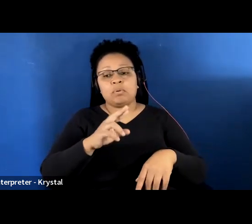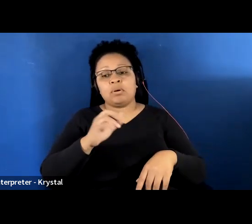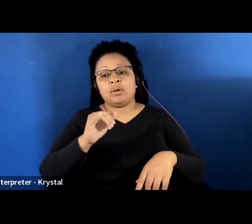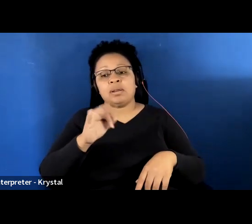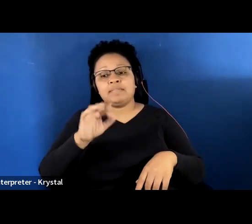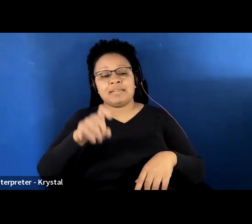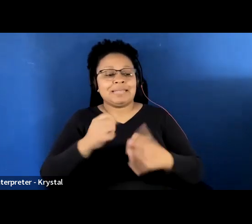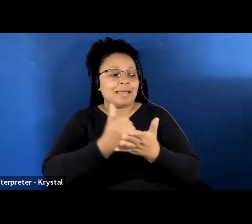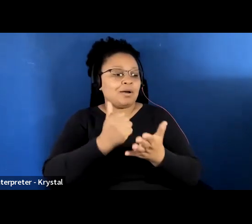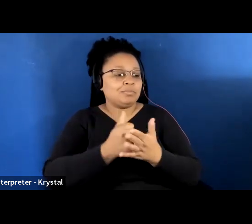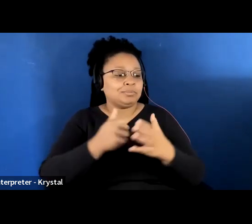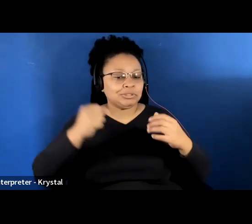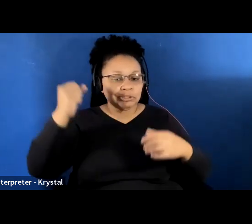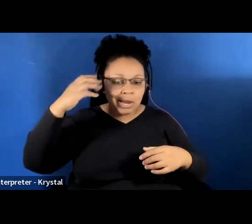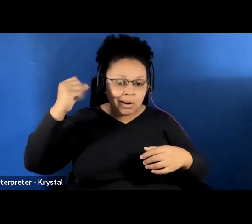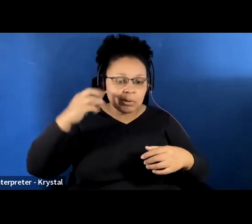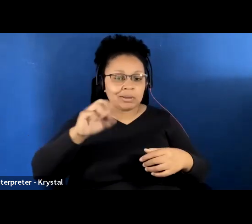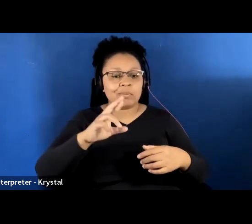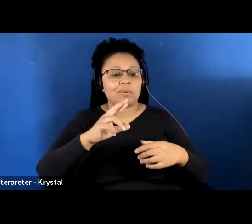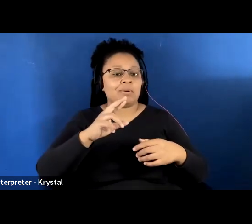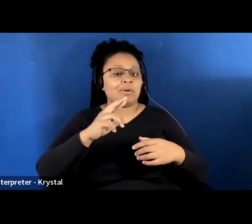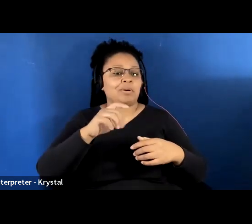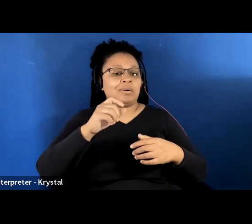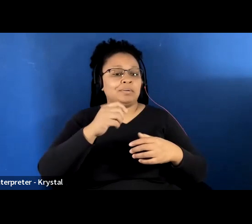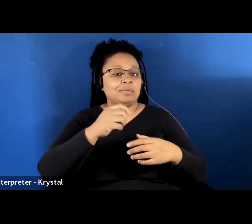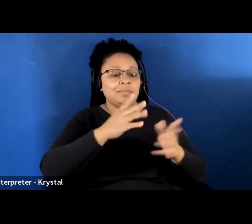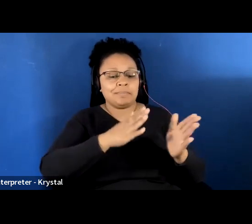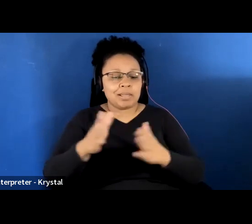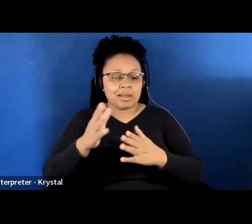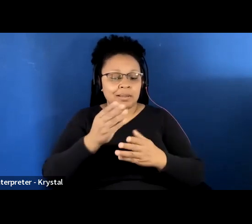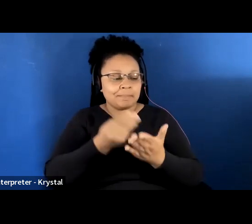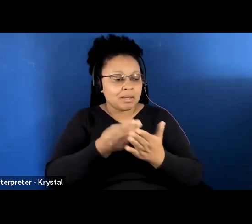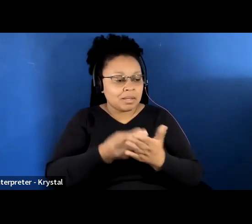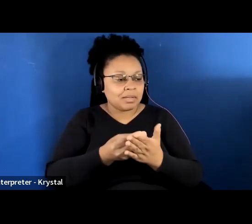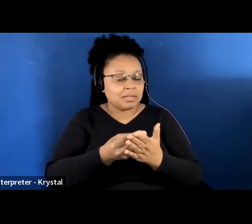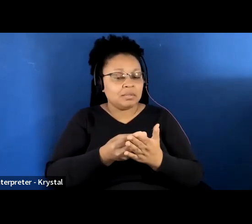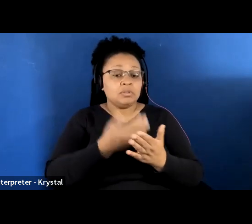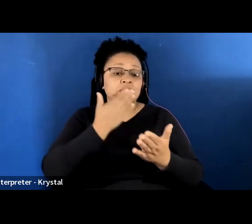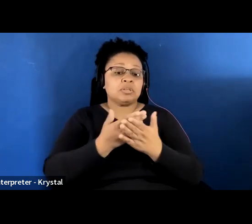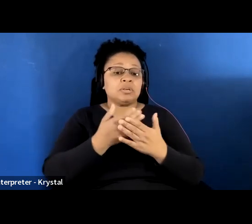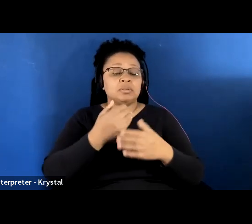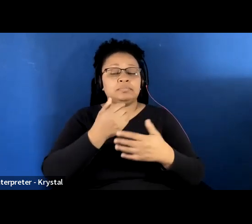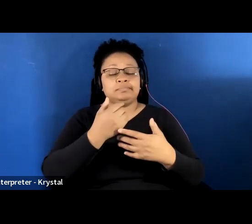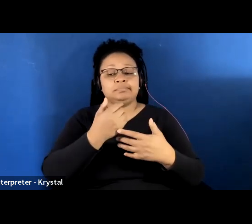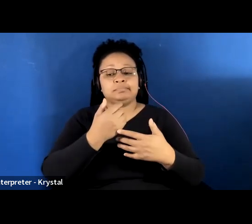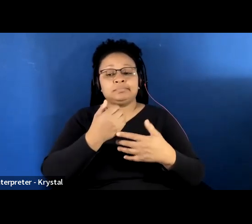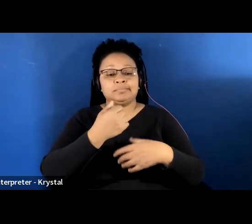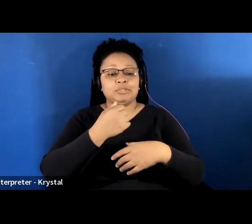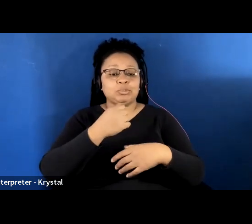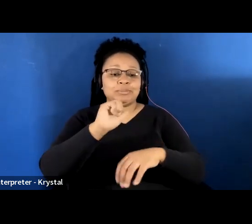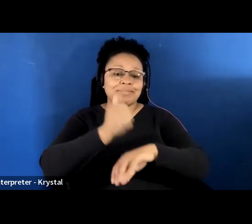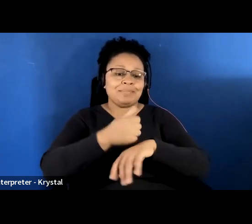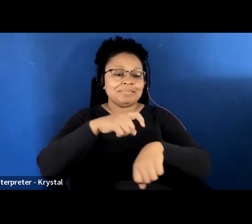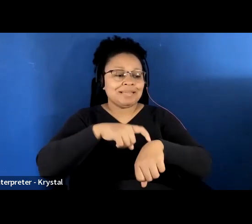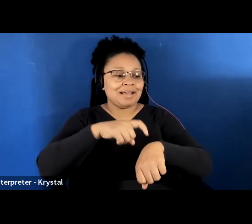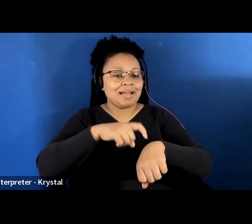And try to make a plan of where you're going to meet. You know, is it something where you have to fill out lots of paperwork? Is the